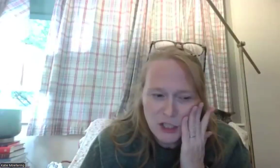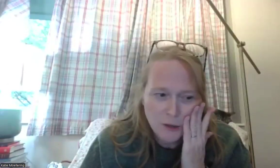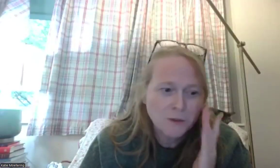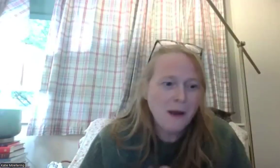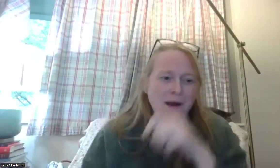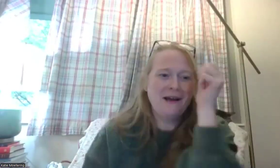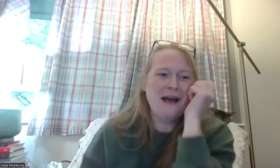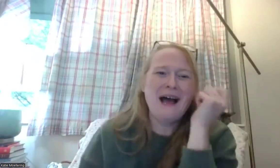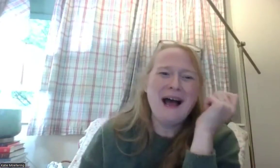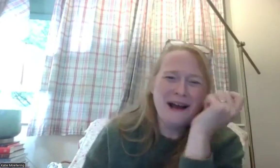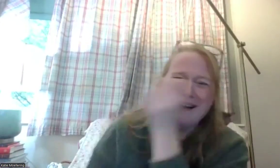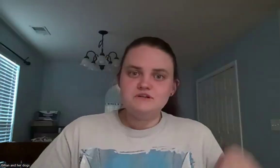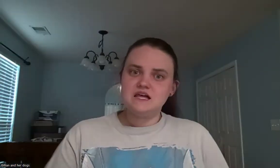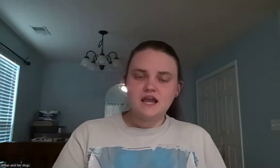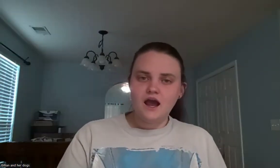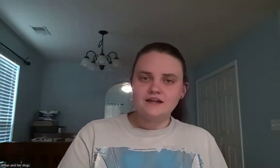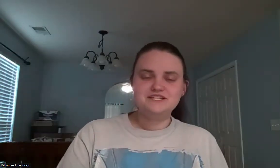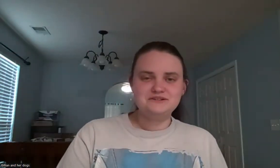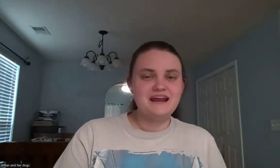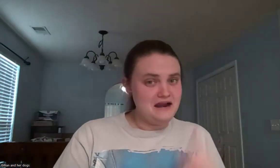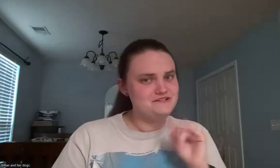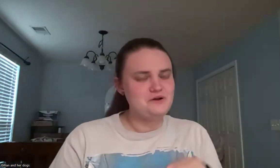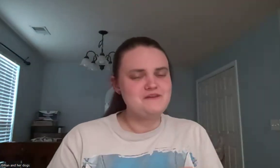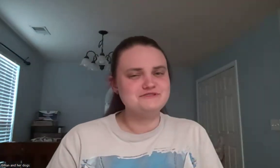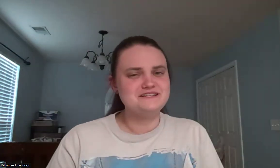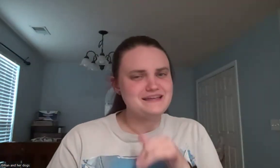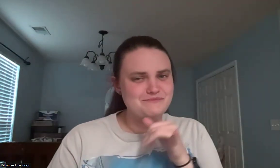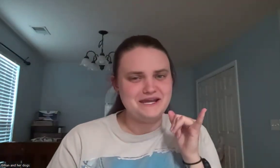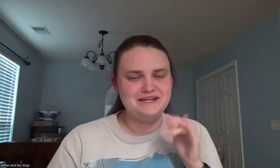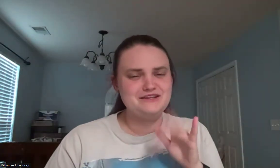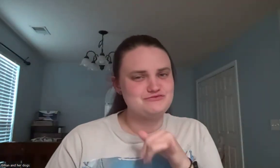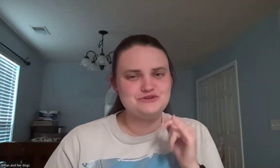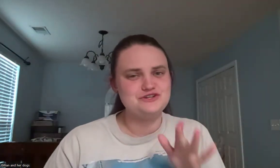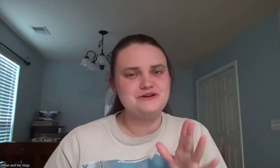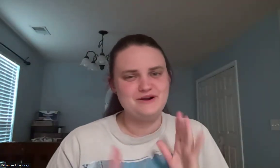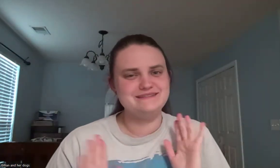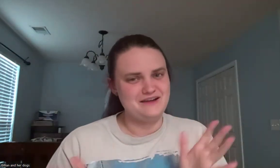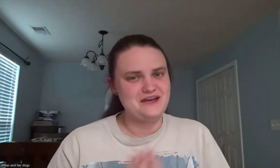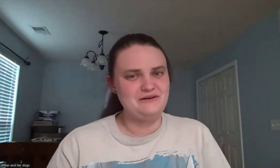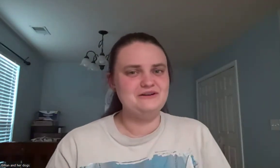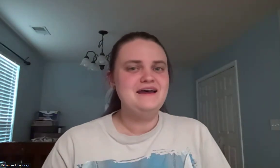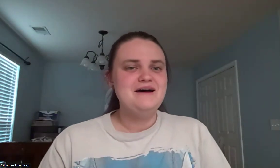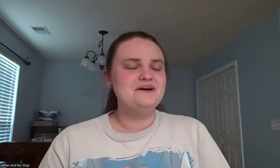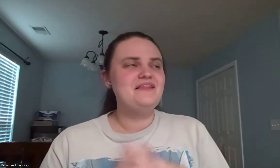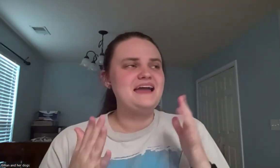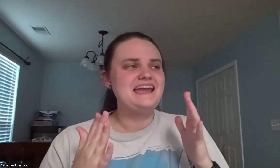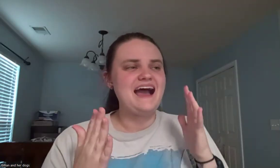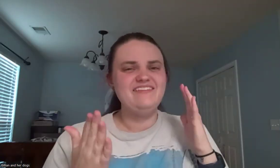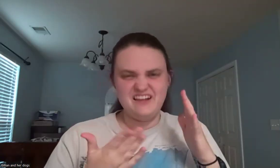52. Yes. I was like, dude, and I even told him after, I said, that's mean. That's rude. Your grandma is not that old. But like, I love